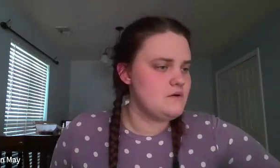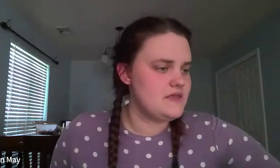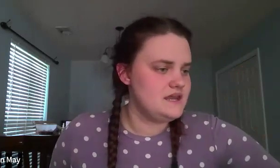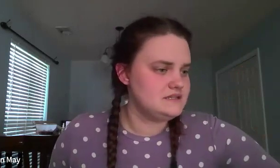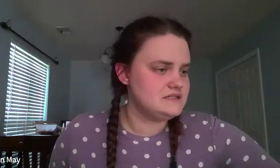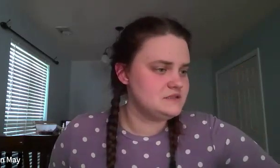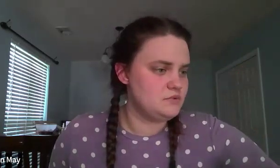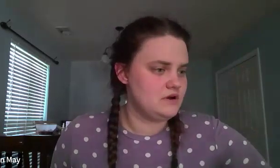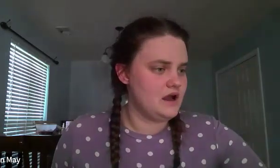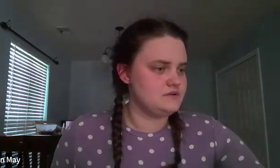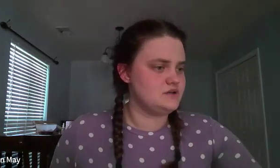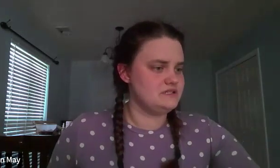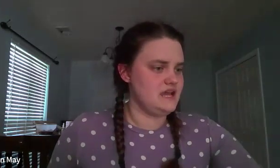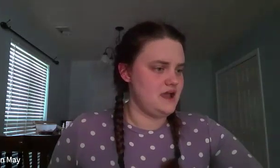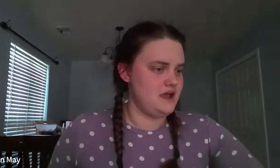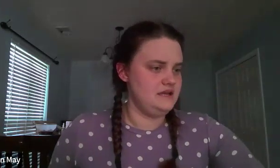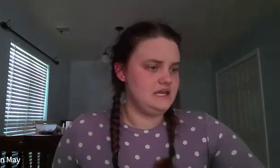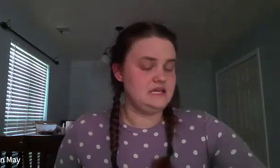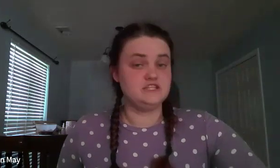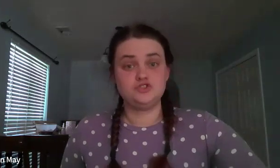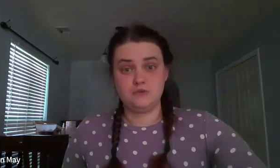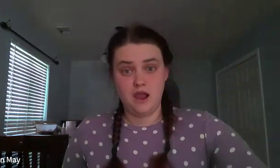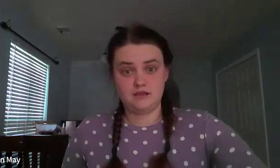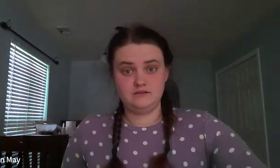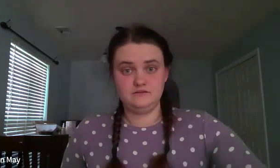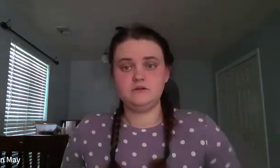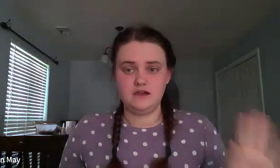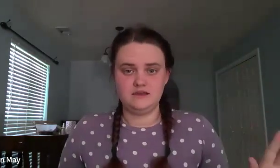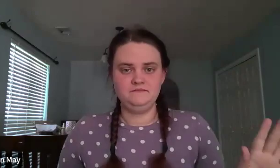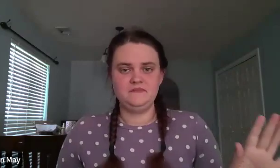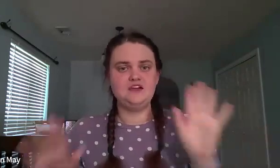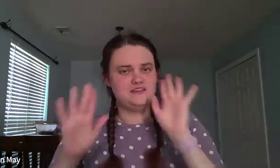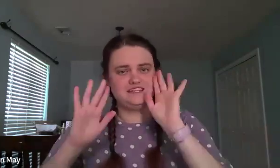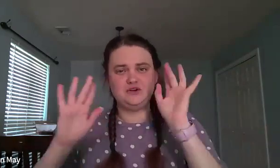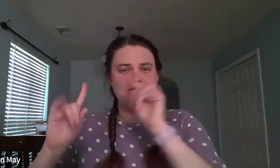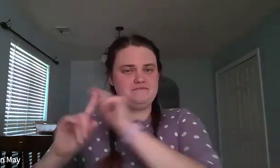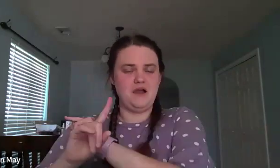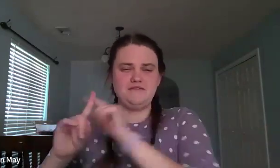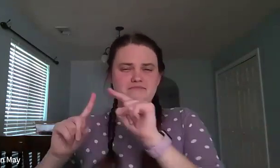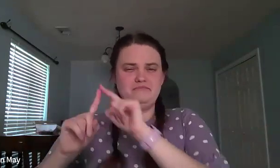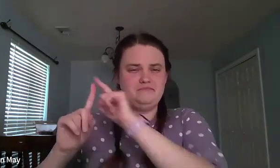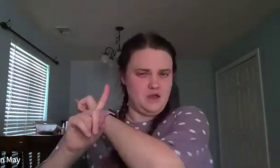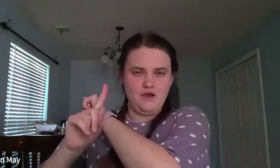the next sport I was going to add is track. Okay. I know that's like totally